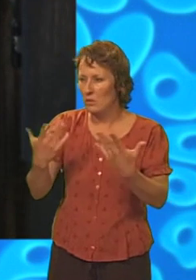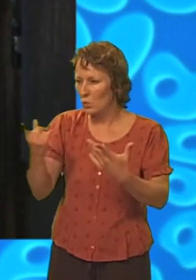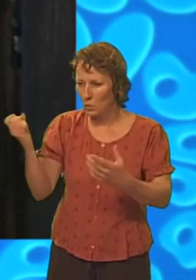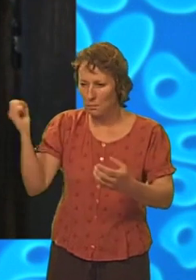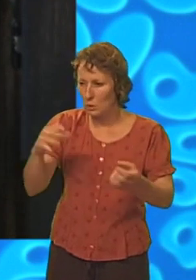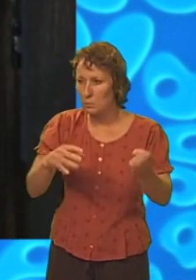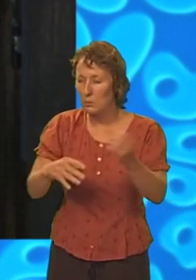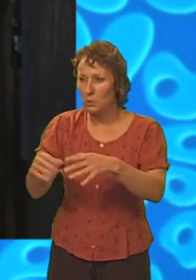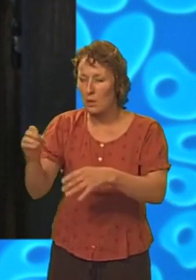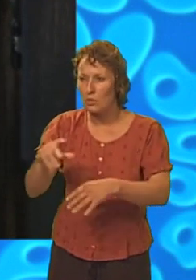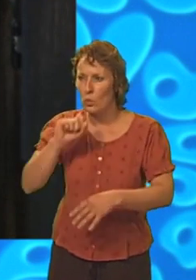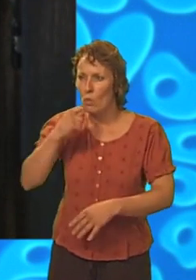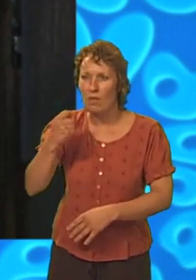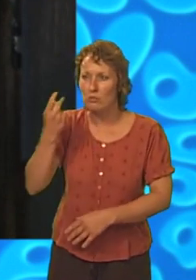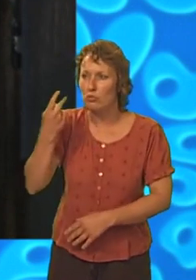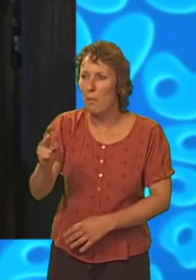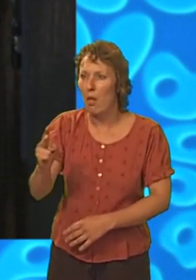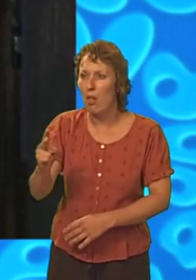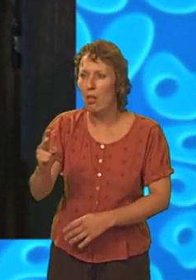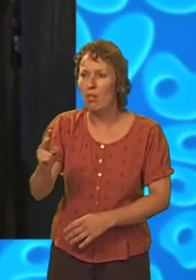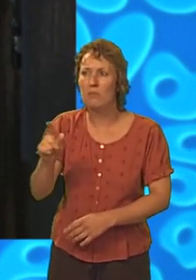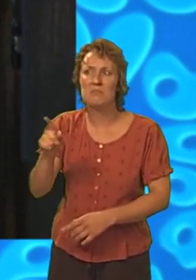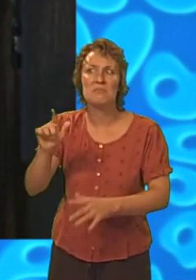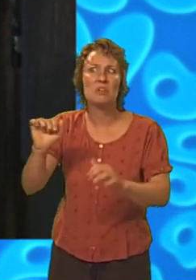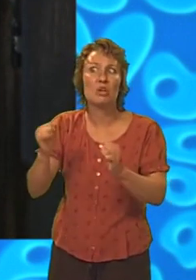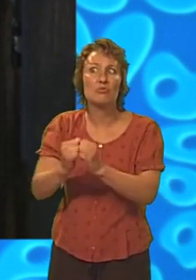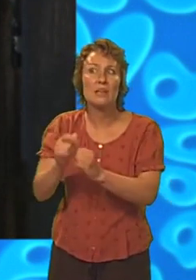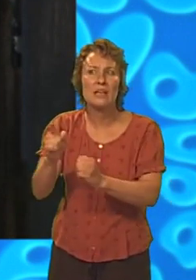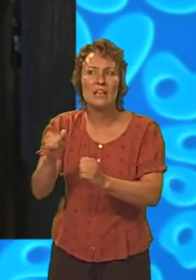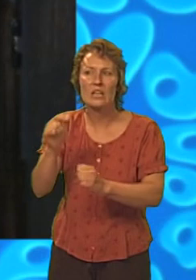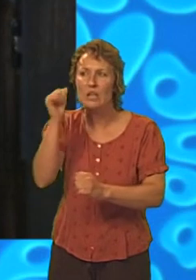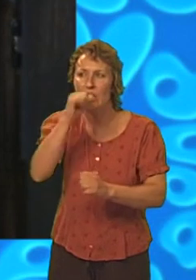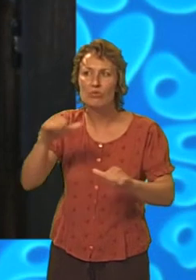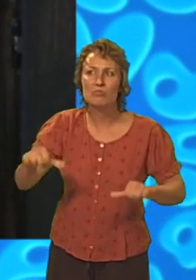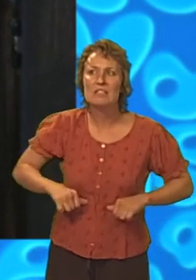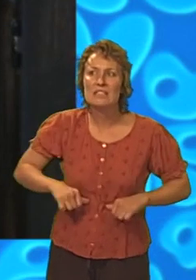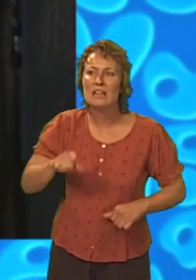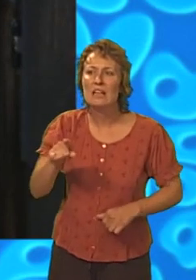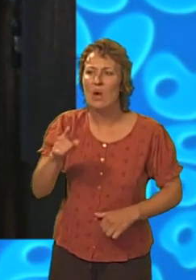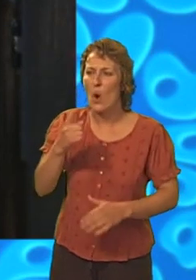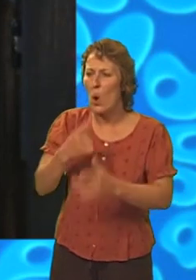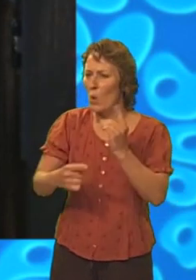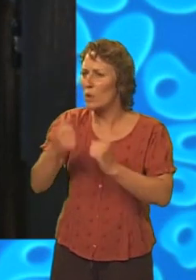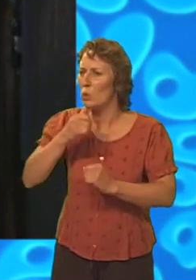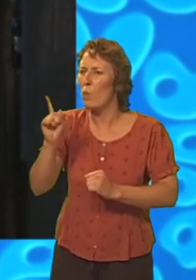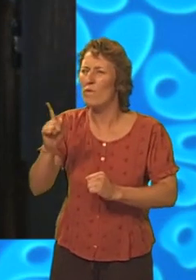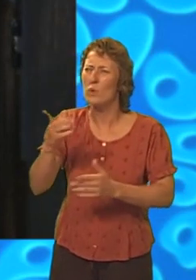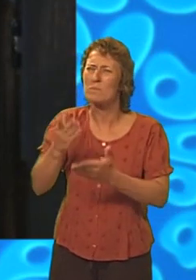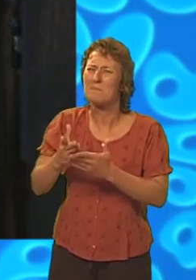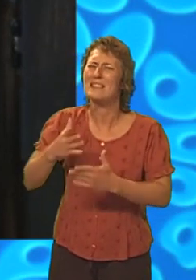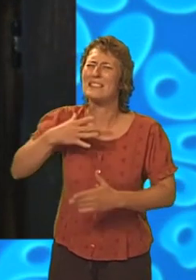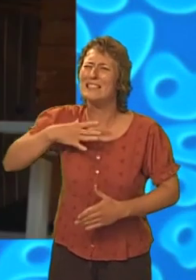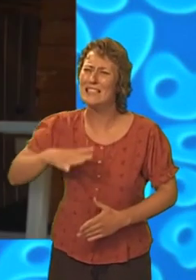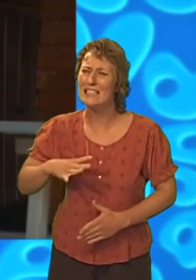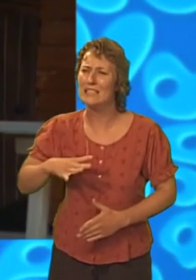will double. But you must agree not to be greedy and only use it for things you really need."